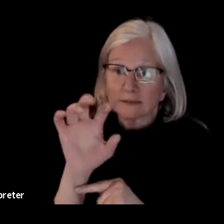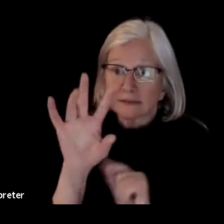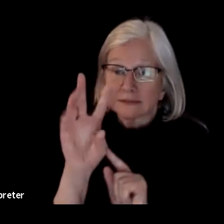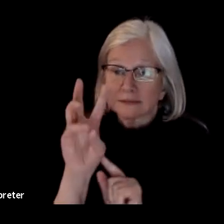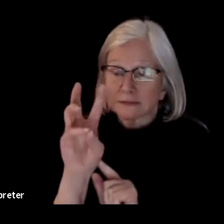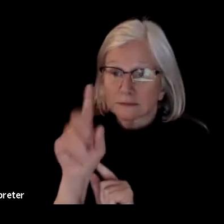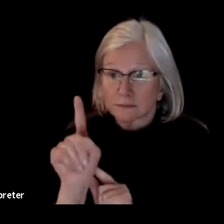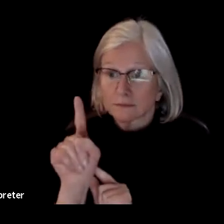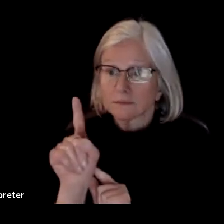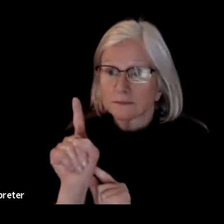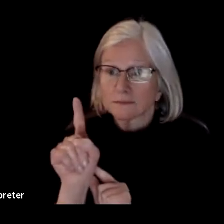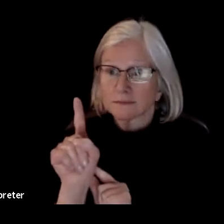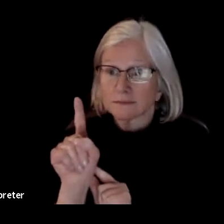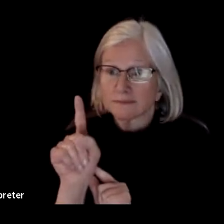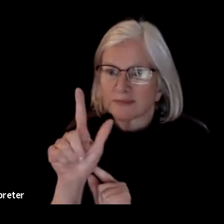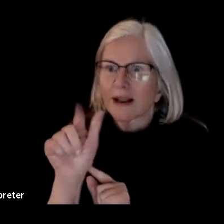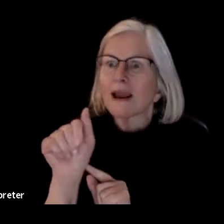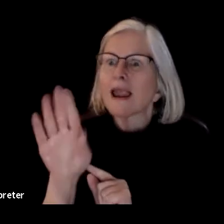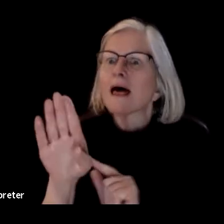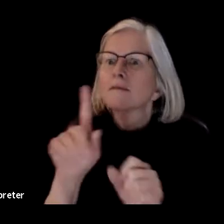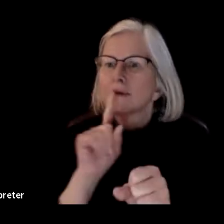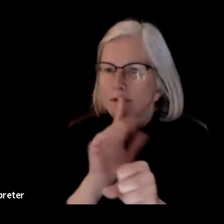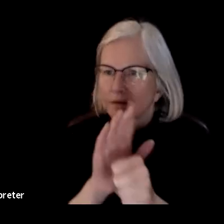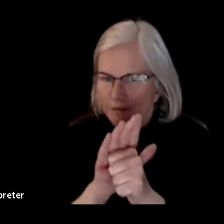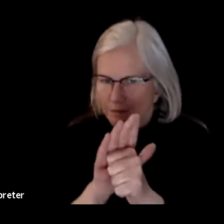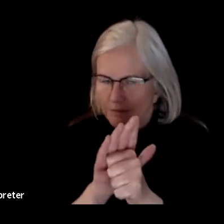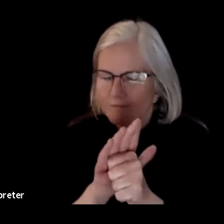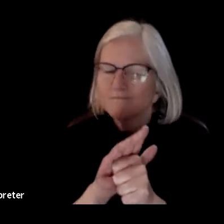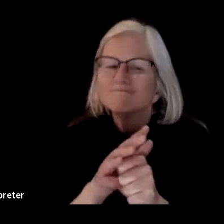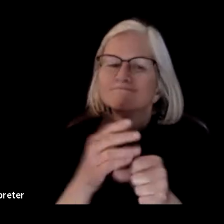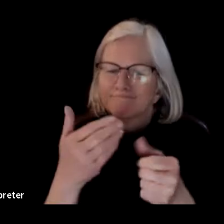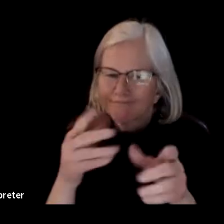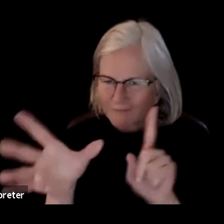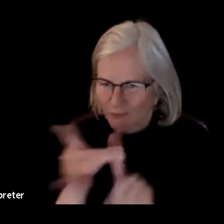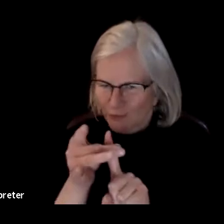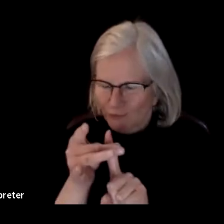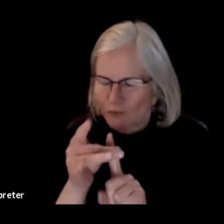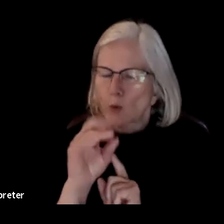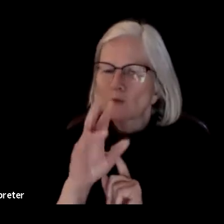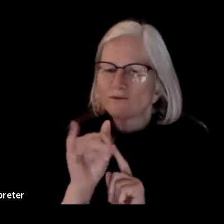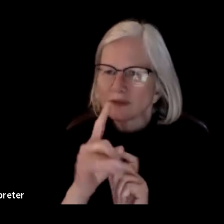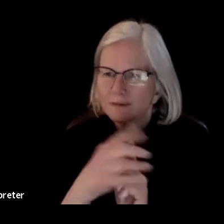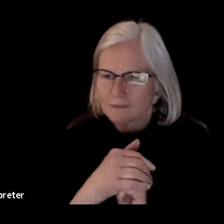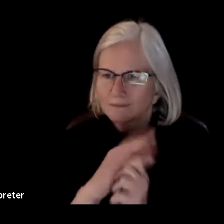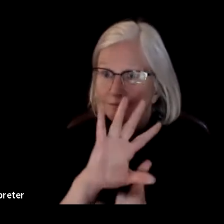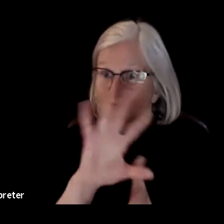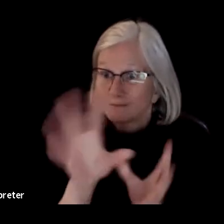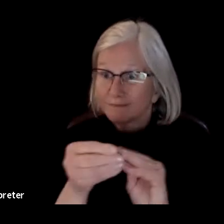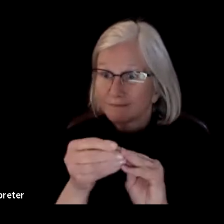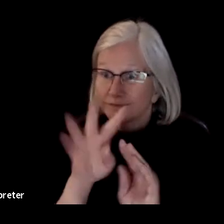laboratory confirmed cases reported this morning, bringing us to a new total of